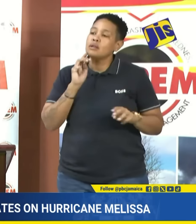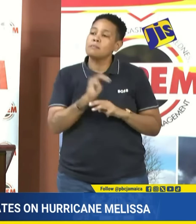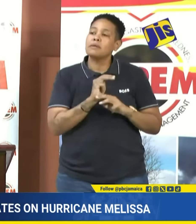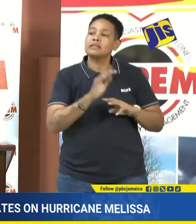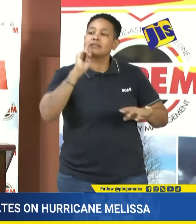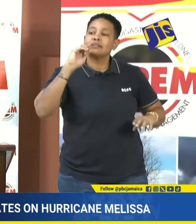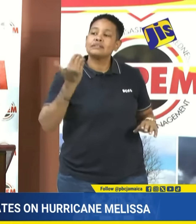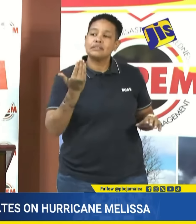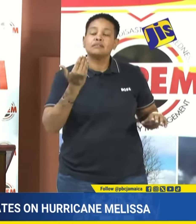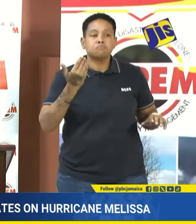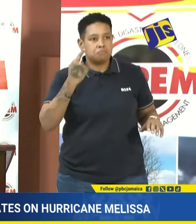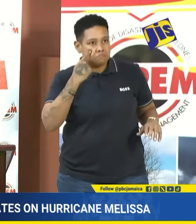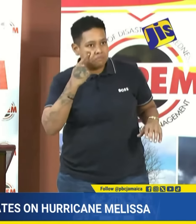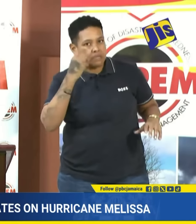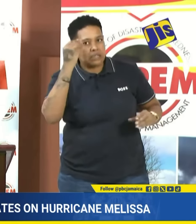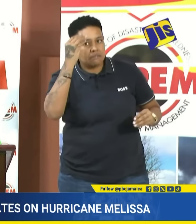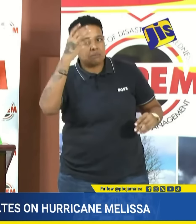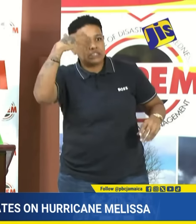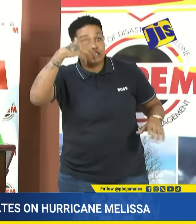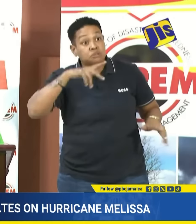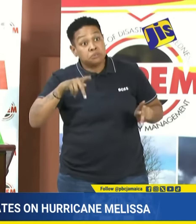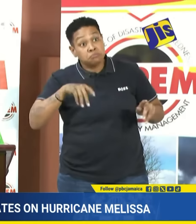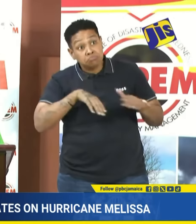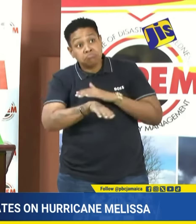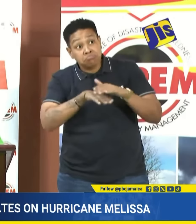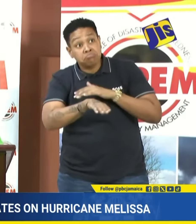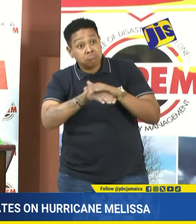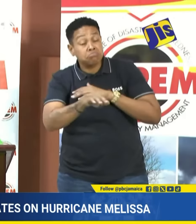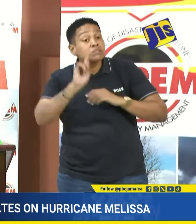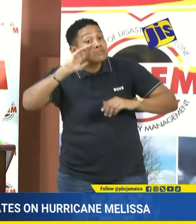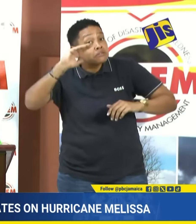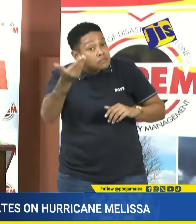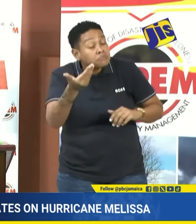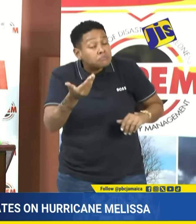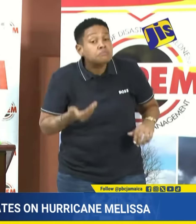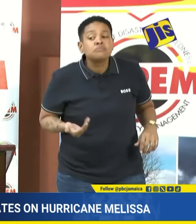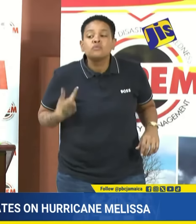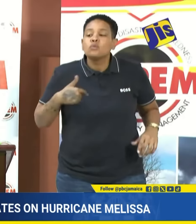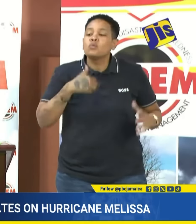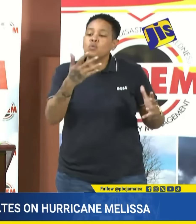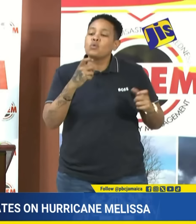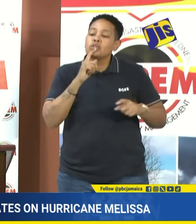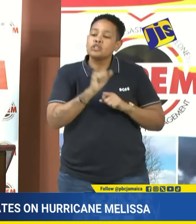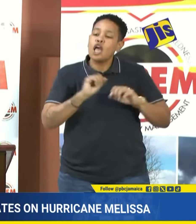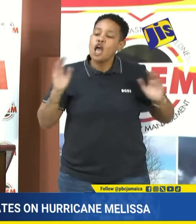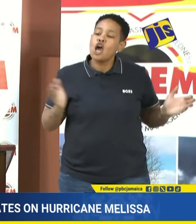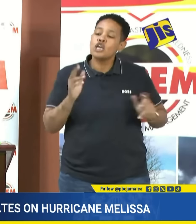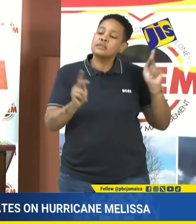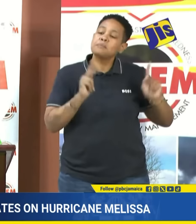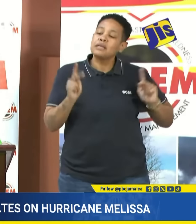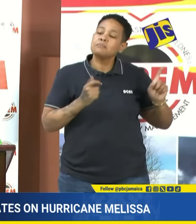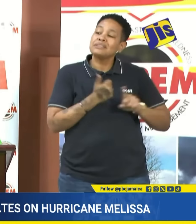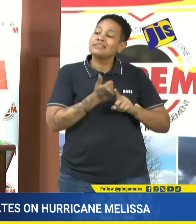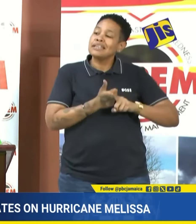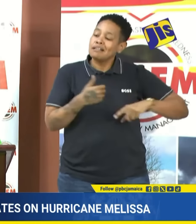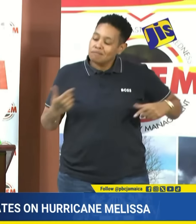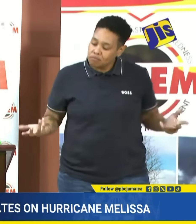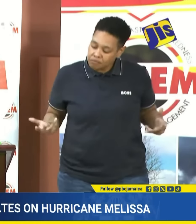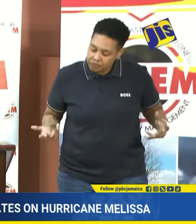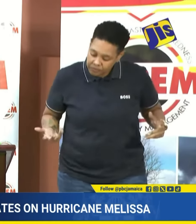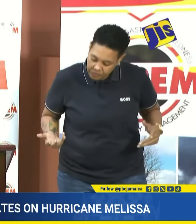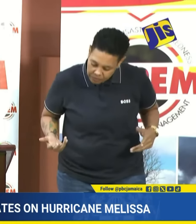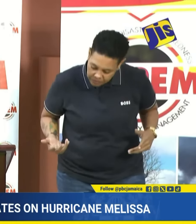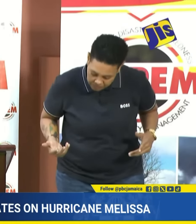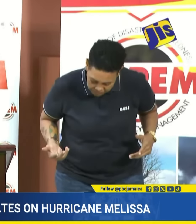seem to be taking the information very seriously. And we just want to encourage persons. It is